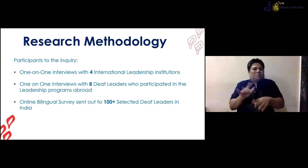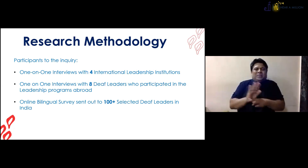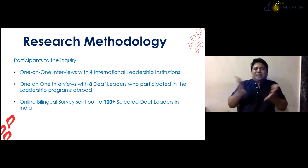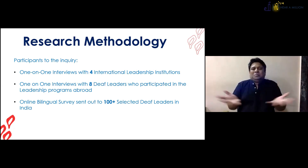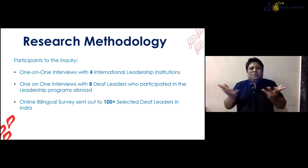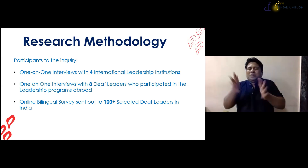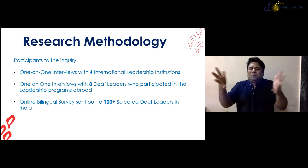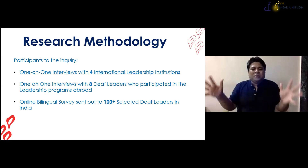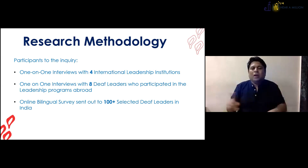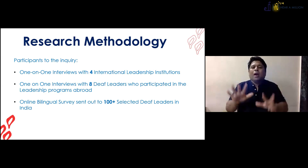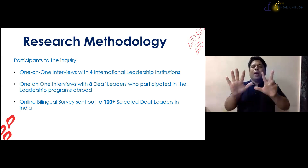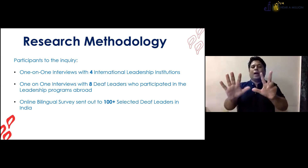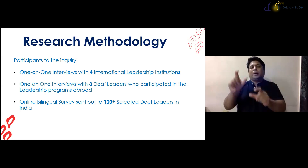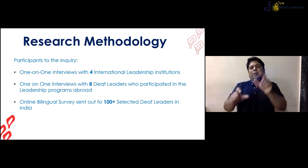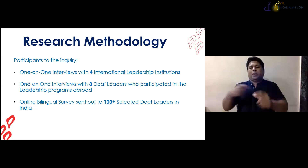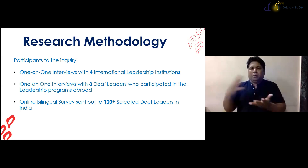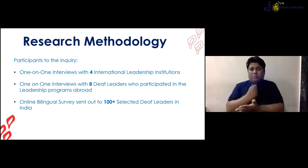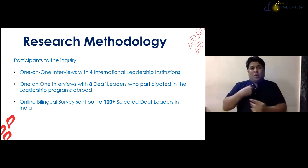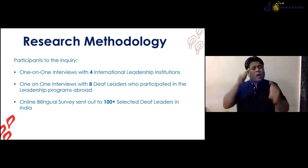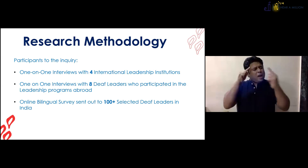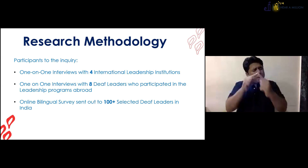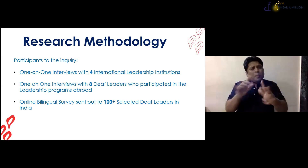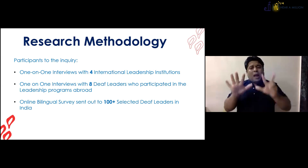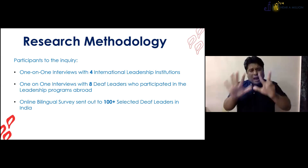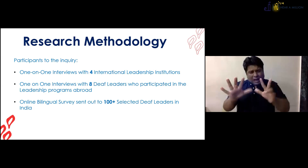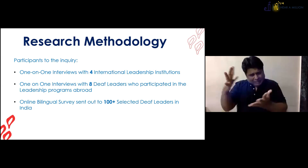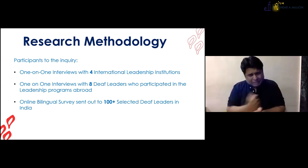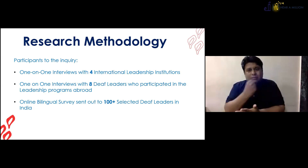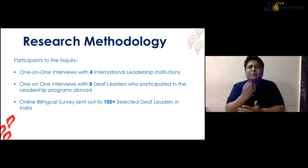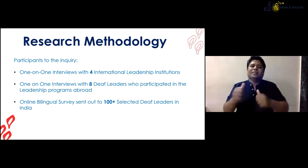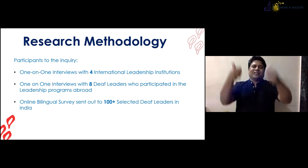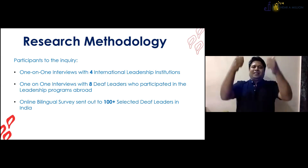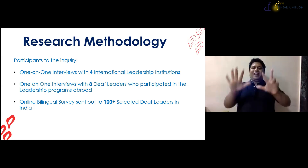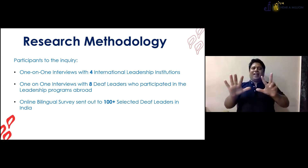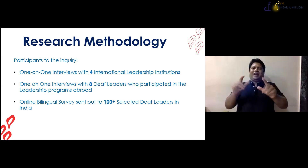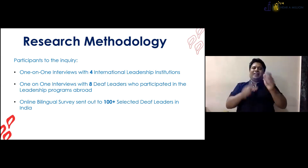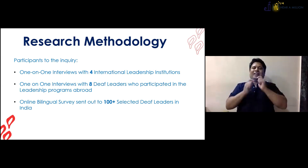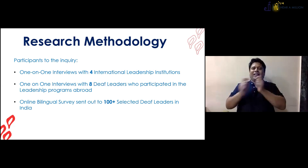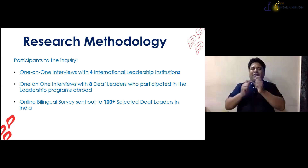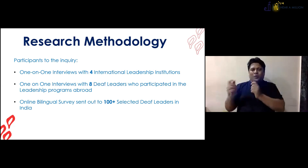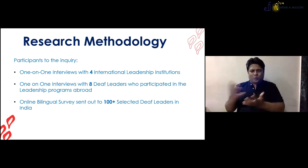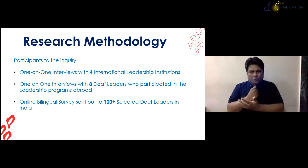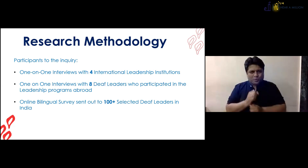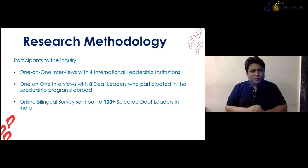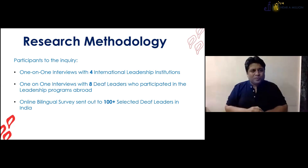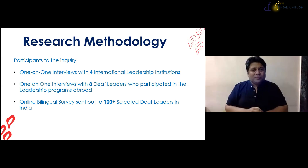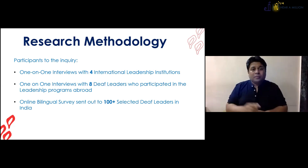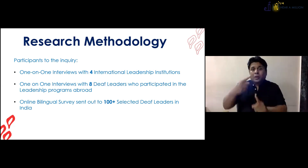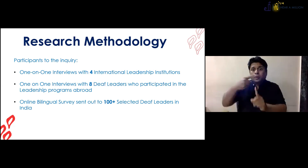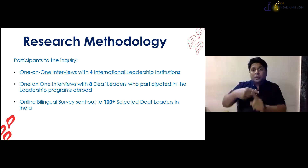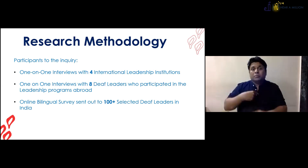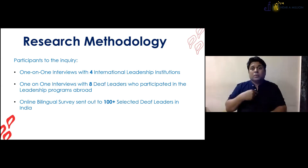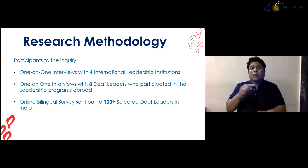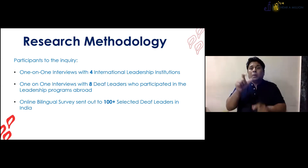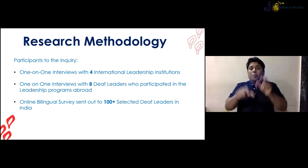we did not have the time. We were not entertained by all of them, but we did get around 8 responses, which we're very happy